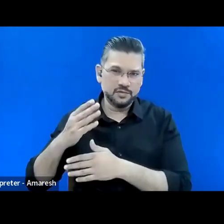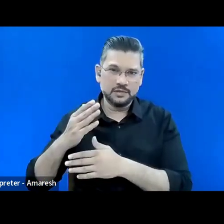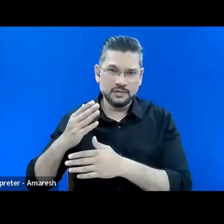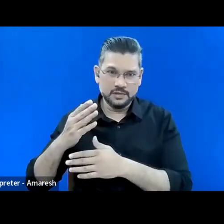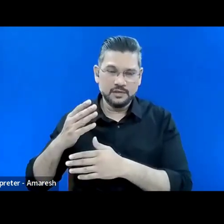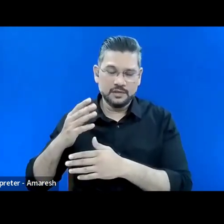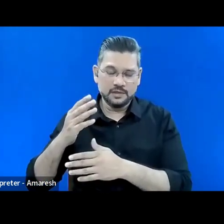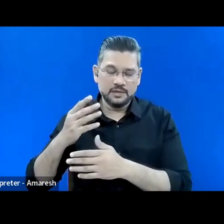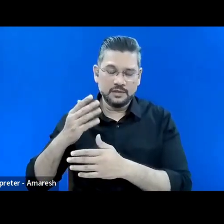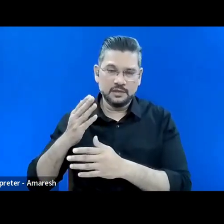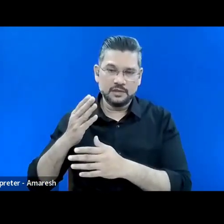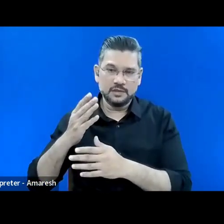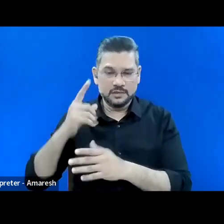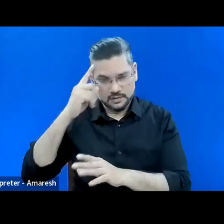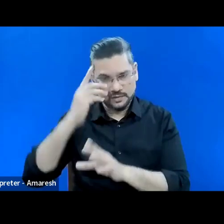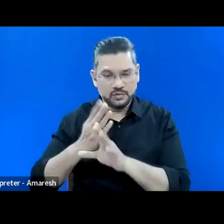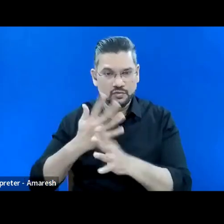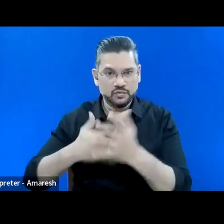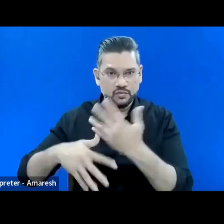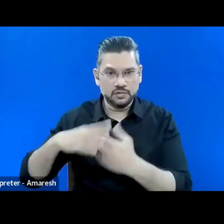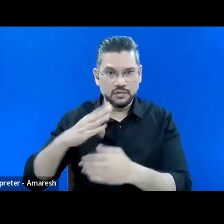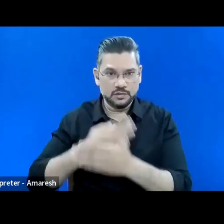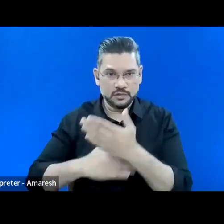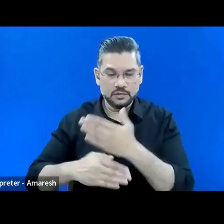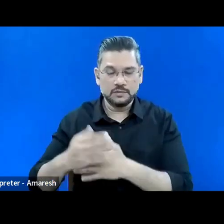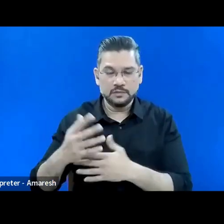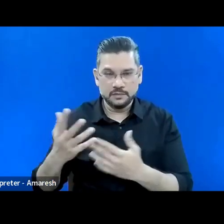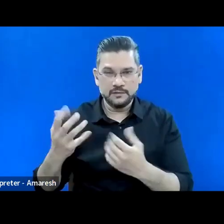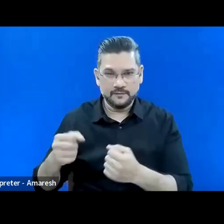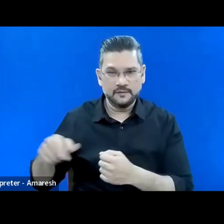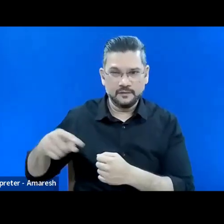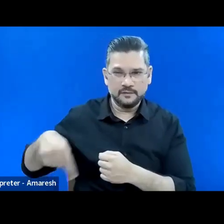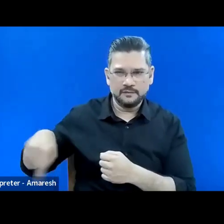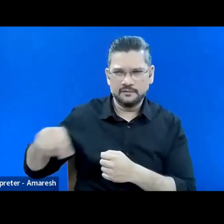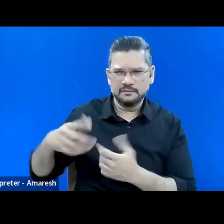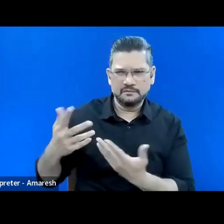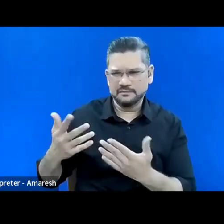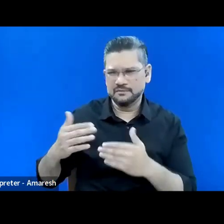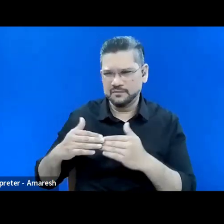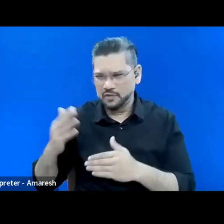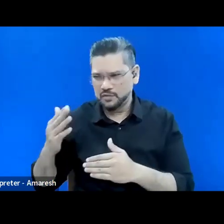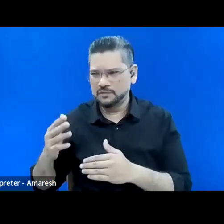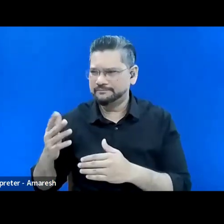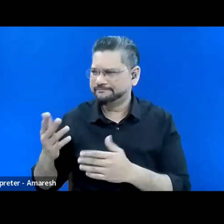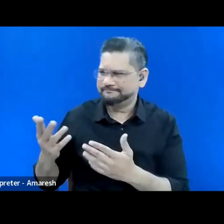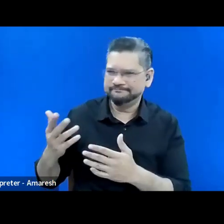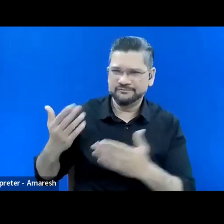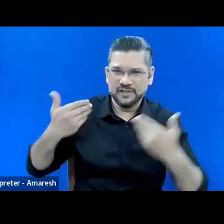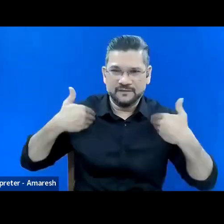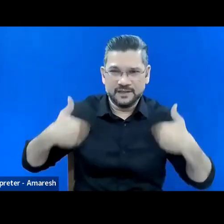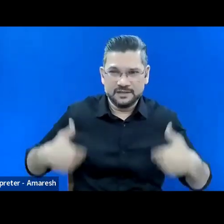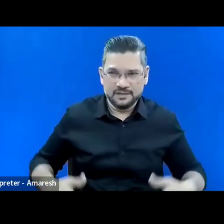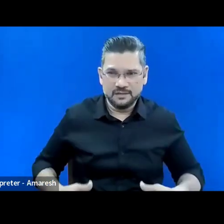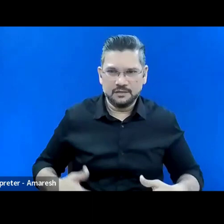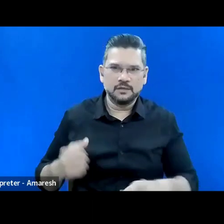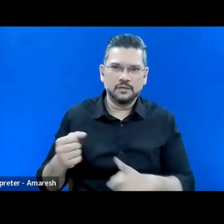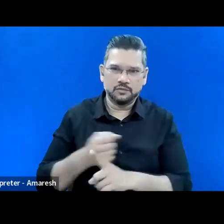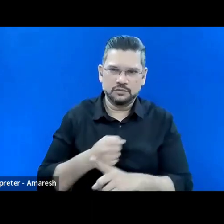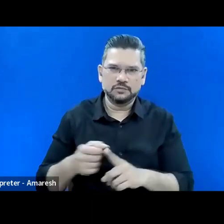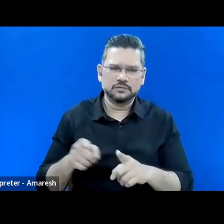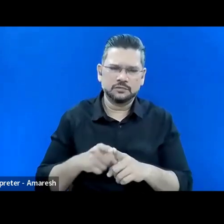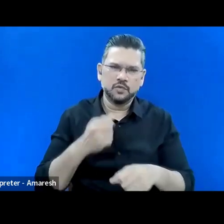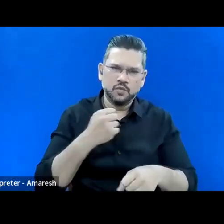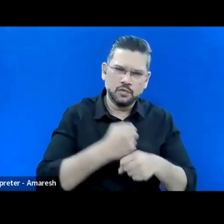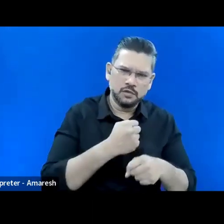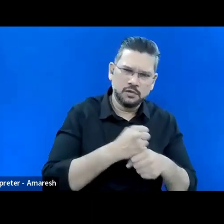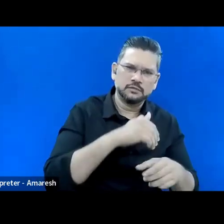lot of focus on the physical aspects of abuse and injustices and discrimination, even in the workplaces and things like that. But there